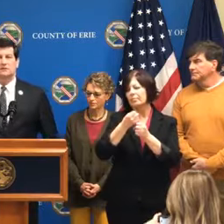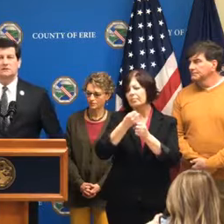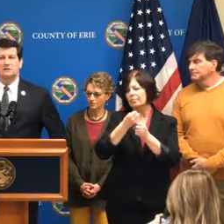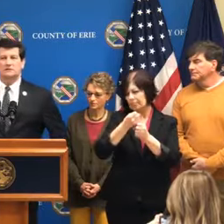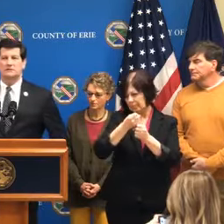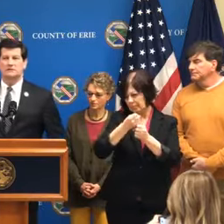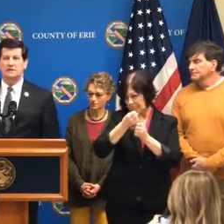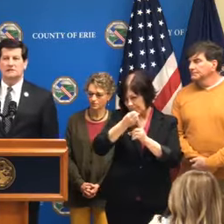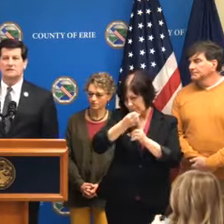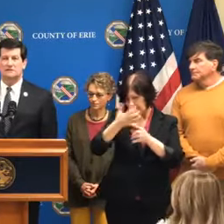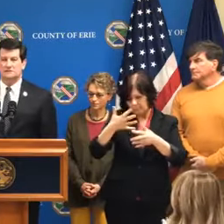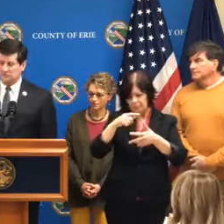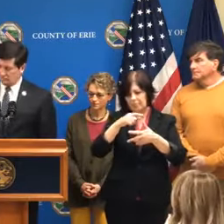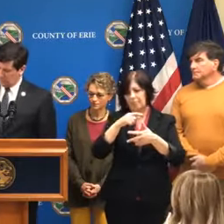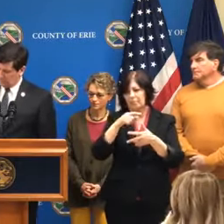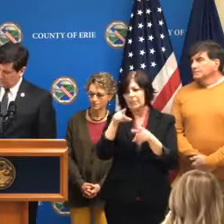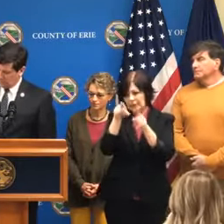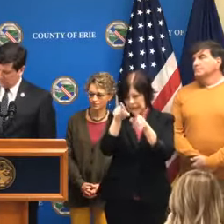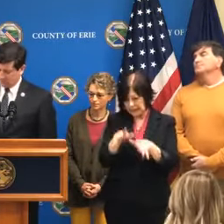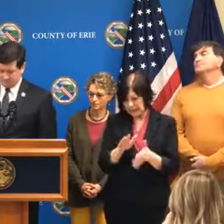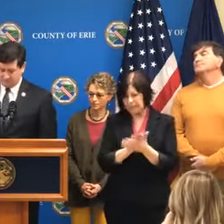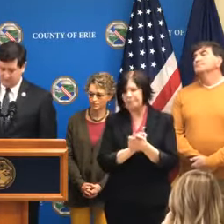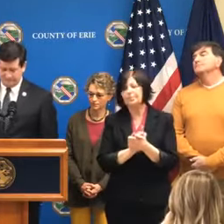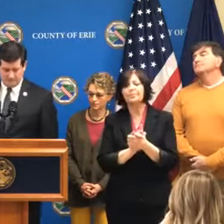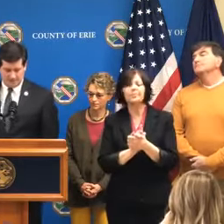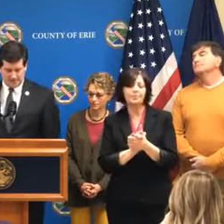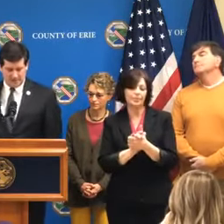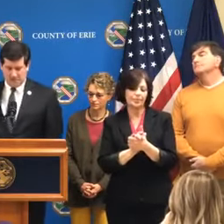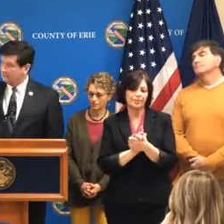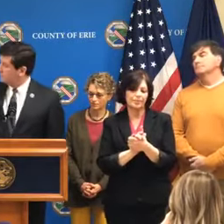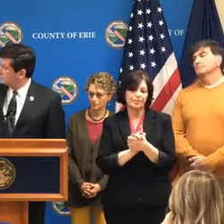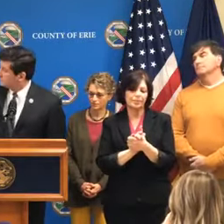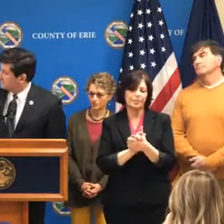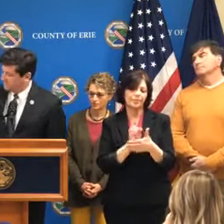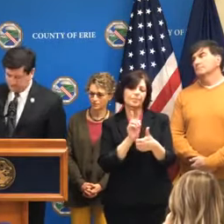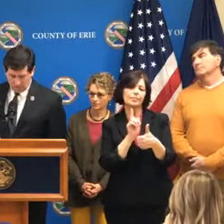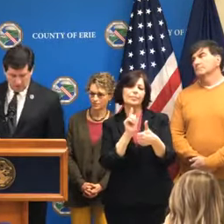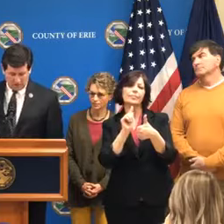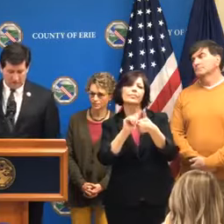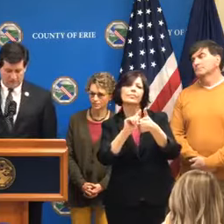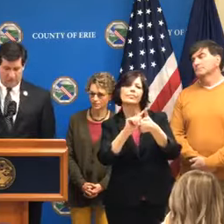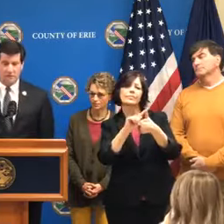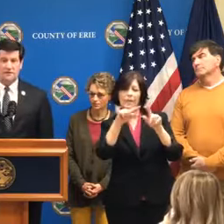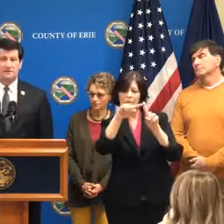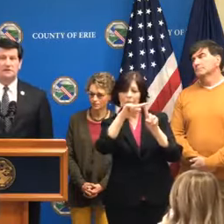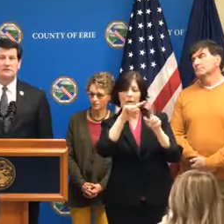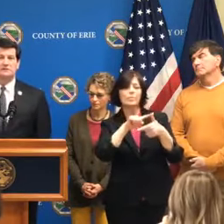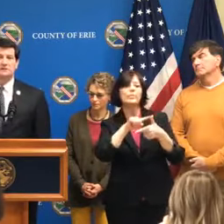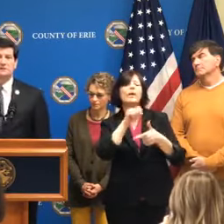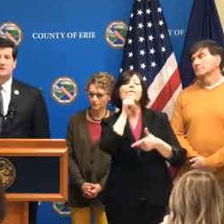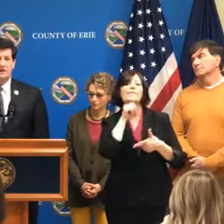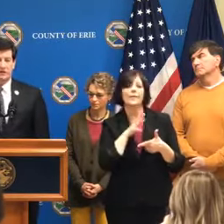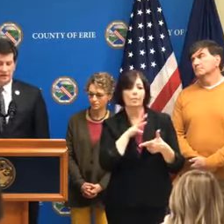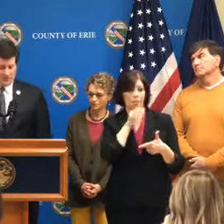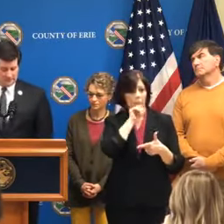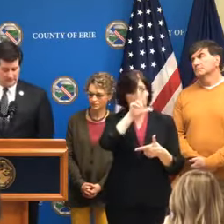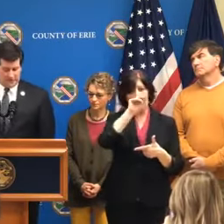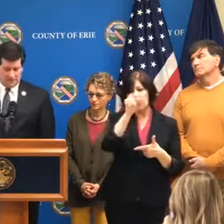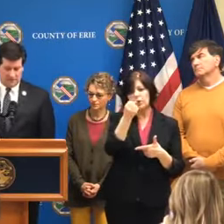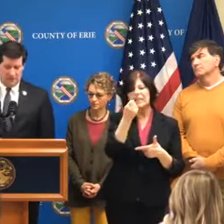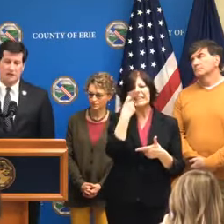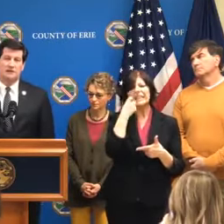associated with each of these tests that determined to be positive. First is a female in her 30s that had recently traveled out